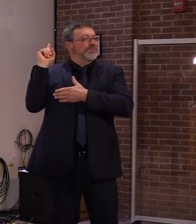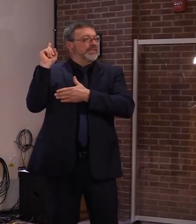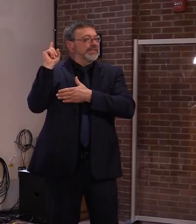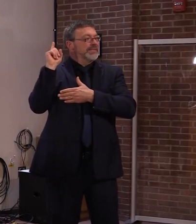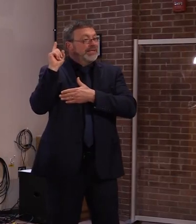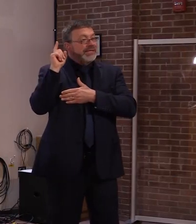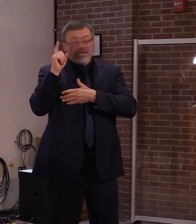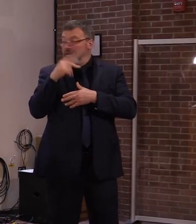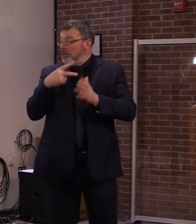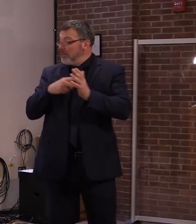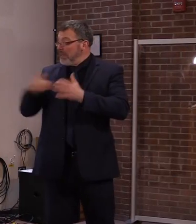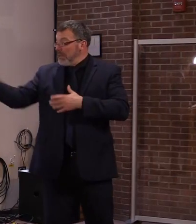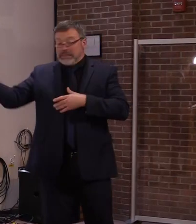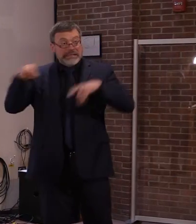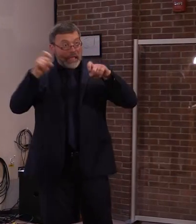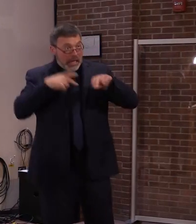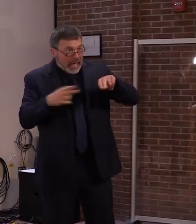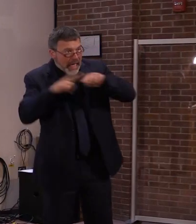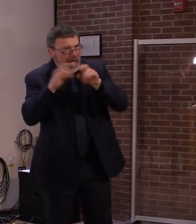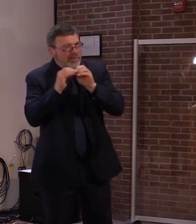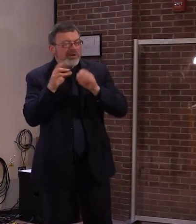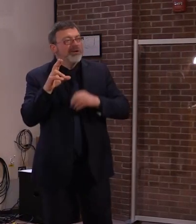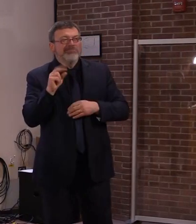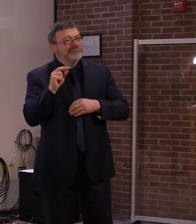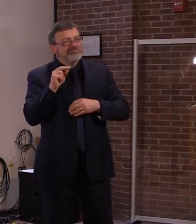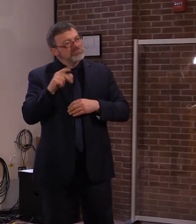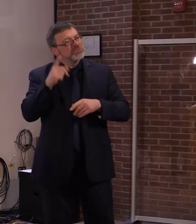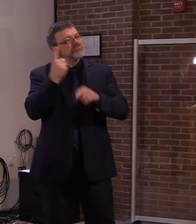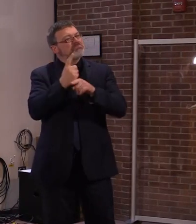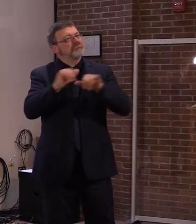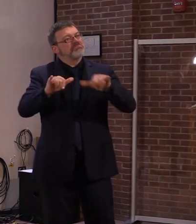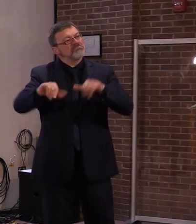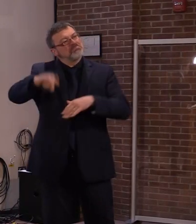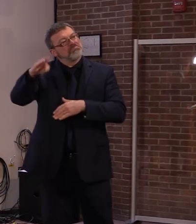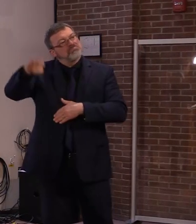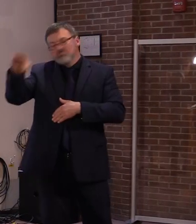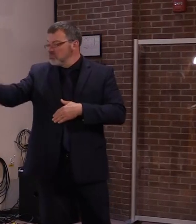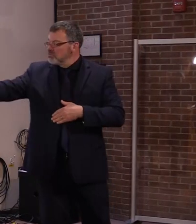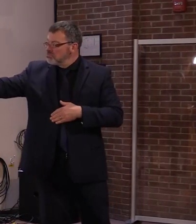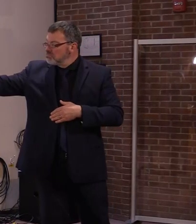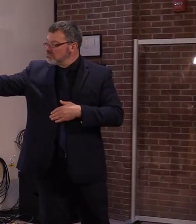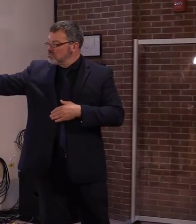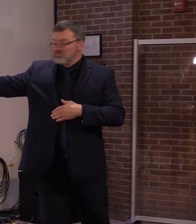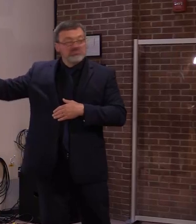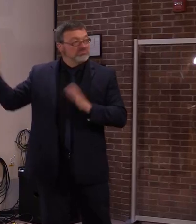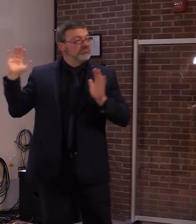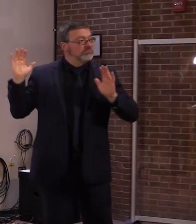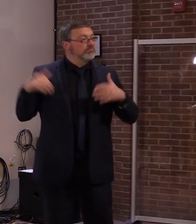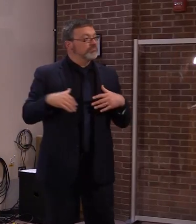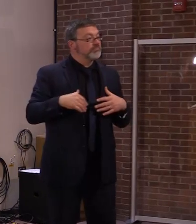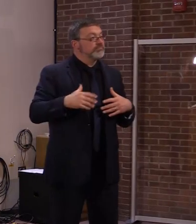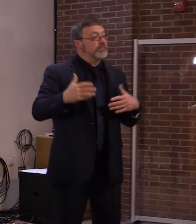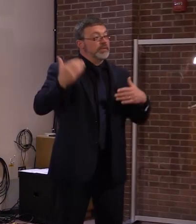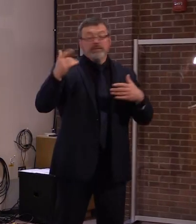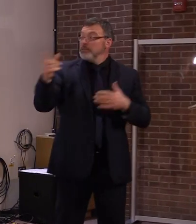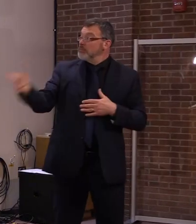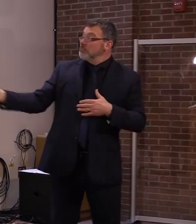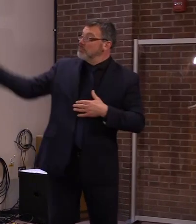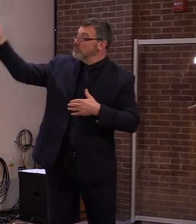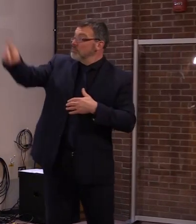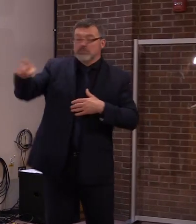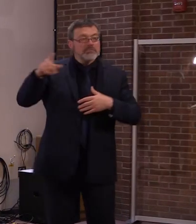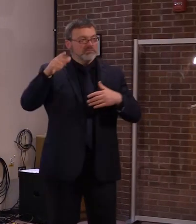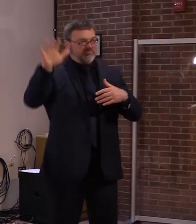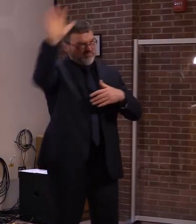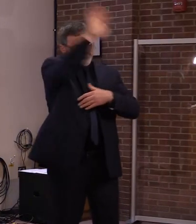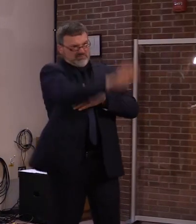data anomaly. And as the governor said, looking at the next slide, you can see this is a trend that is occurring most pronouncedly in northern